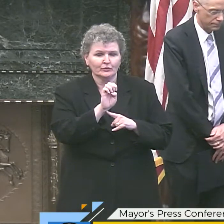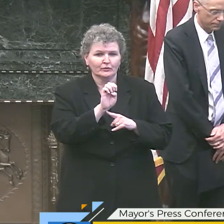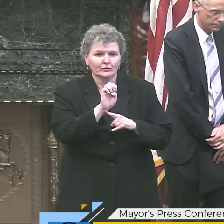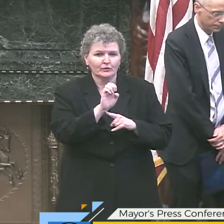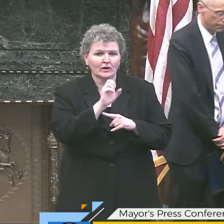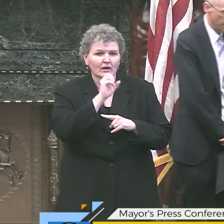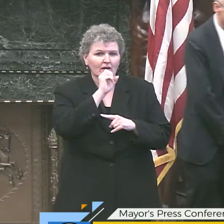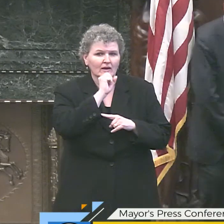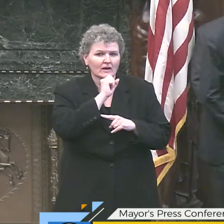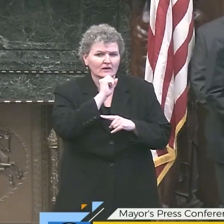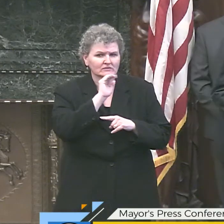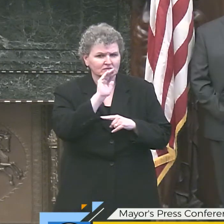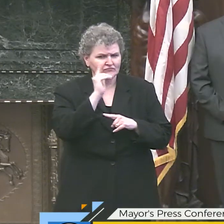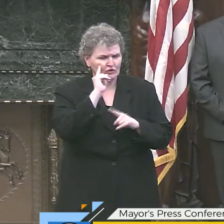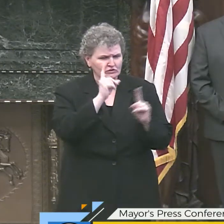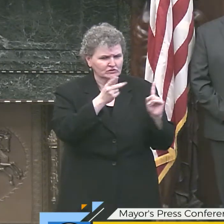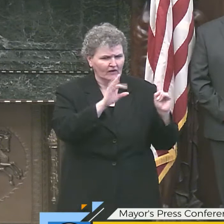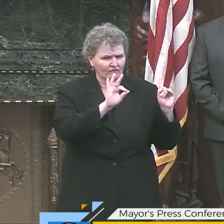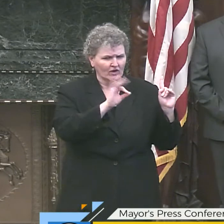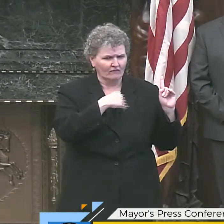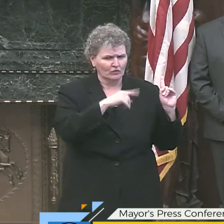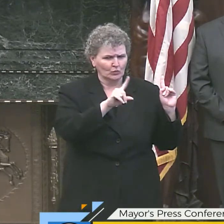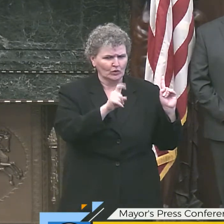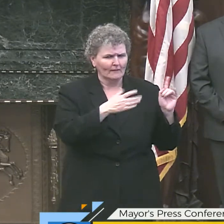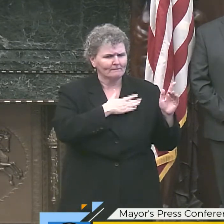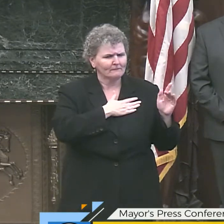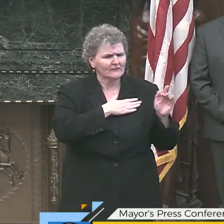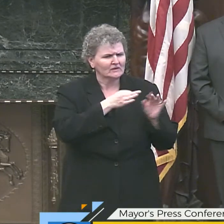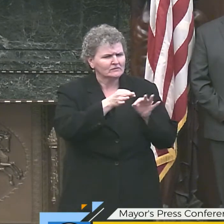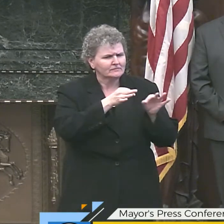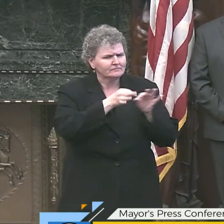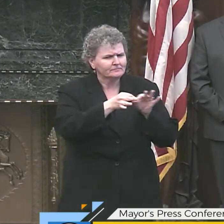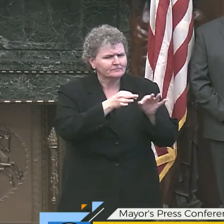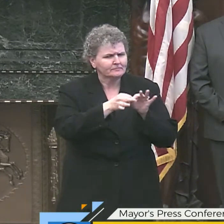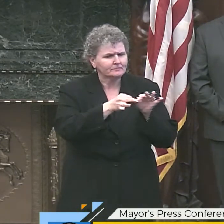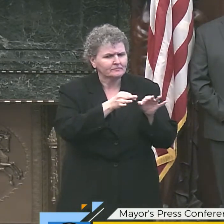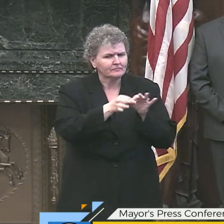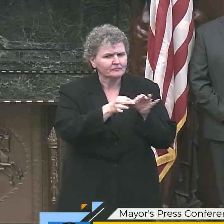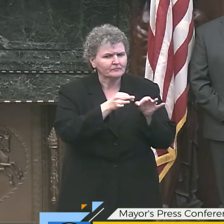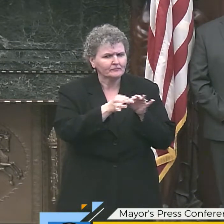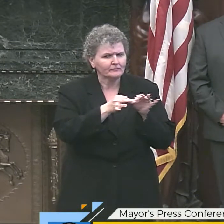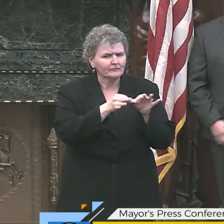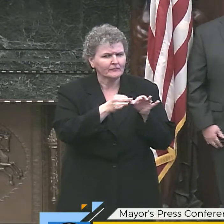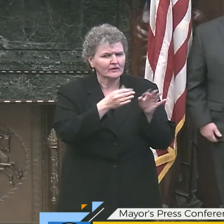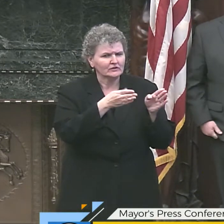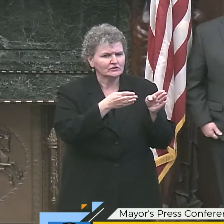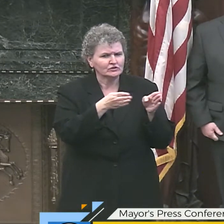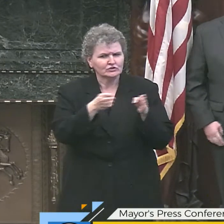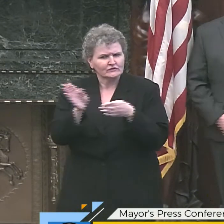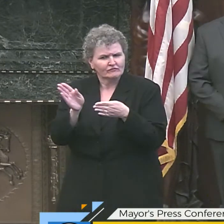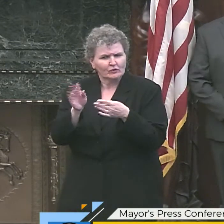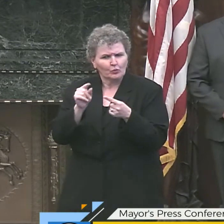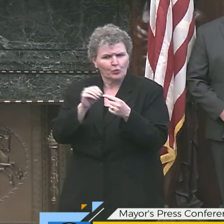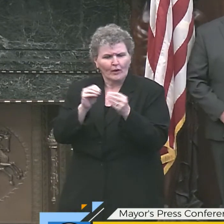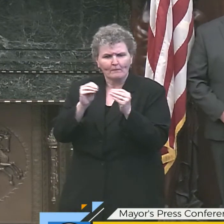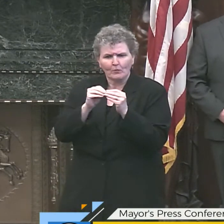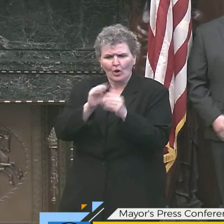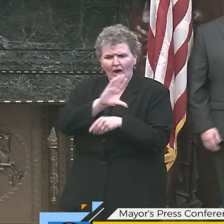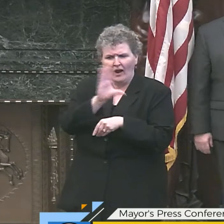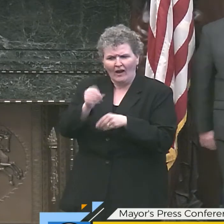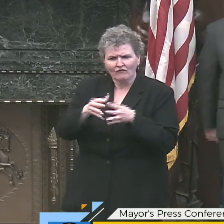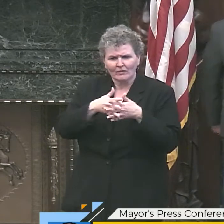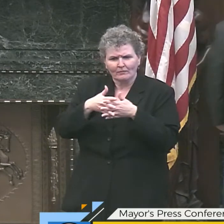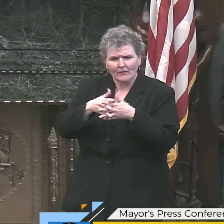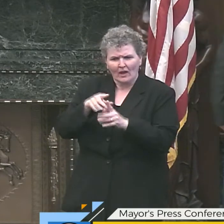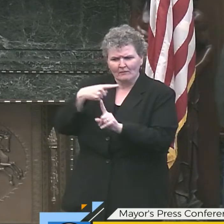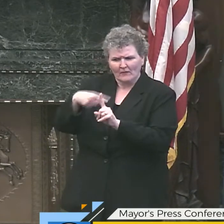Dr. Farley, can you just please describe more this shift? You were saying more African Americans were testing positive for the virus. Can